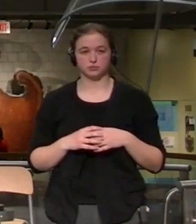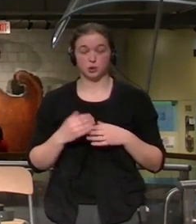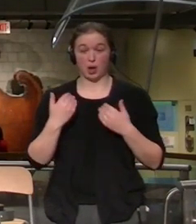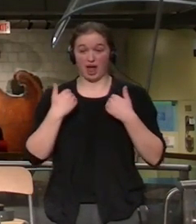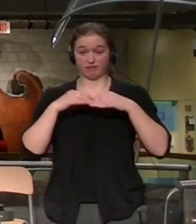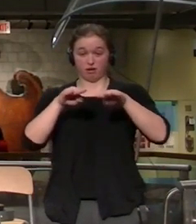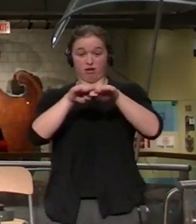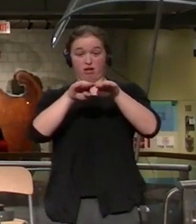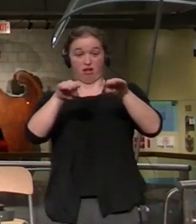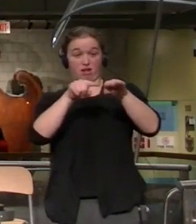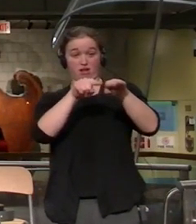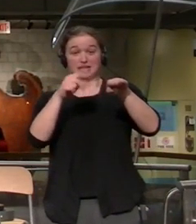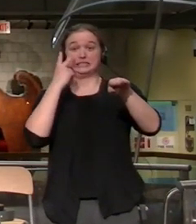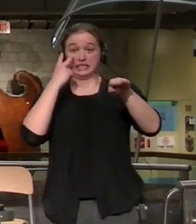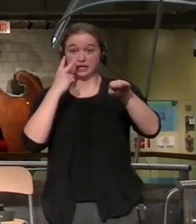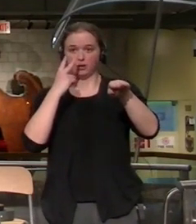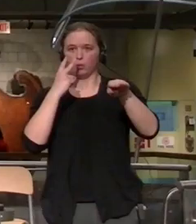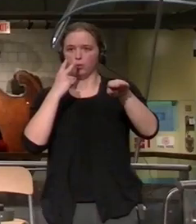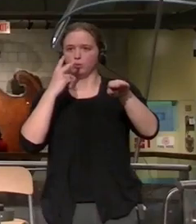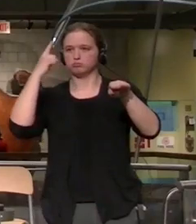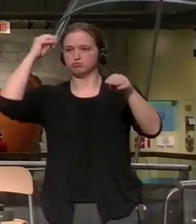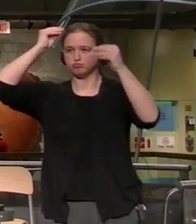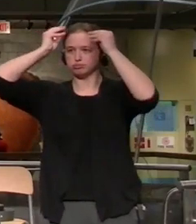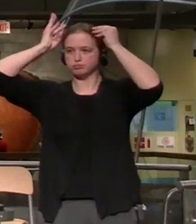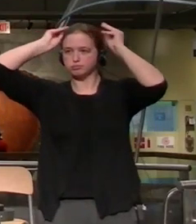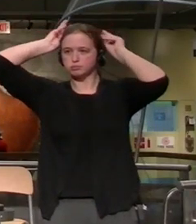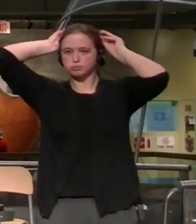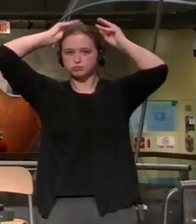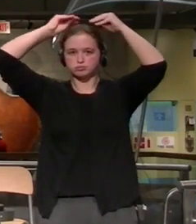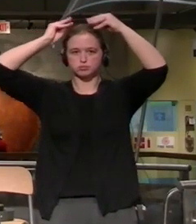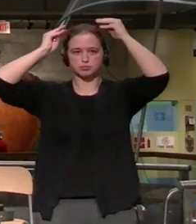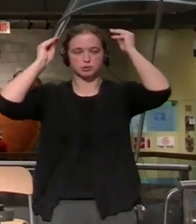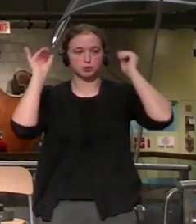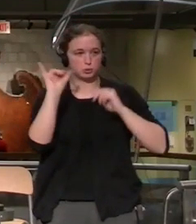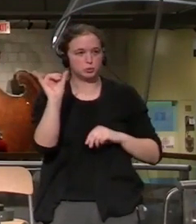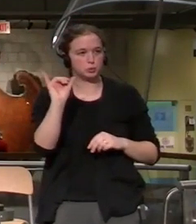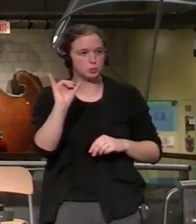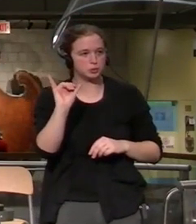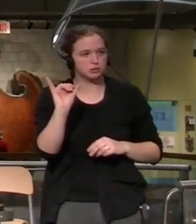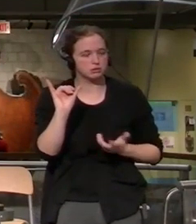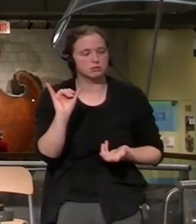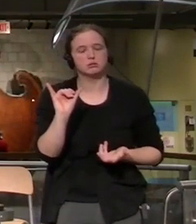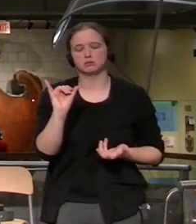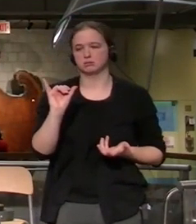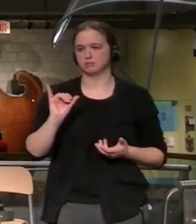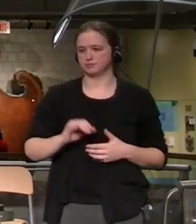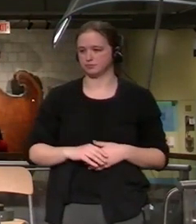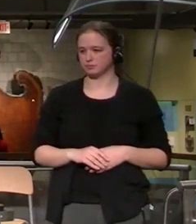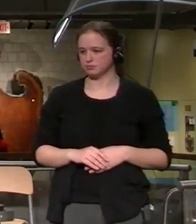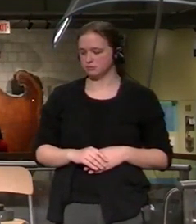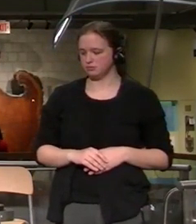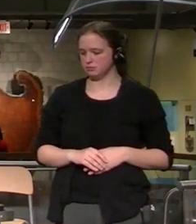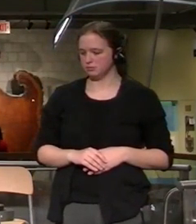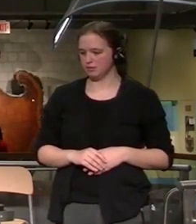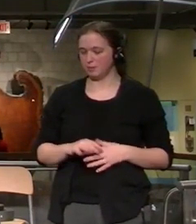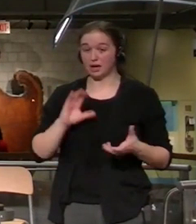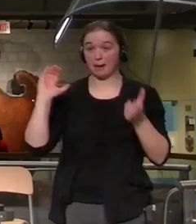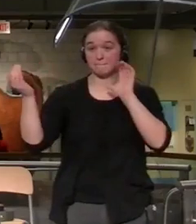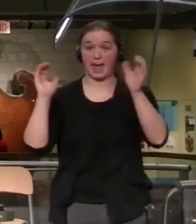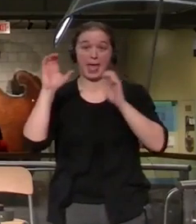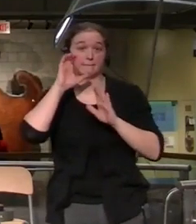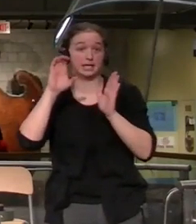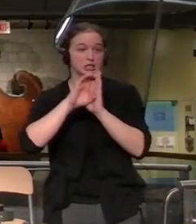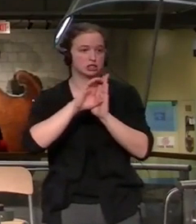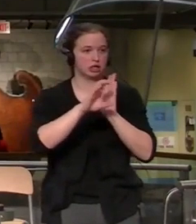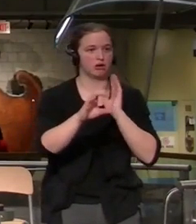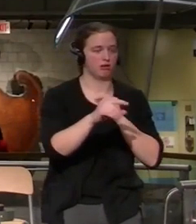up. But what we're interested in is what does your brain do when it's trying to retrieve a memory compared to when it's just doing a motor